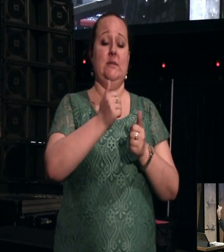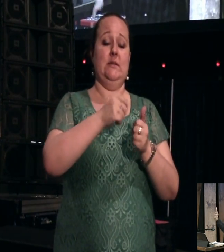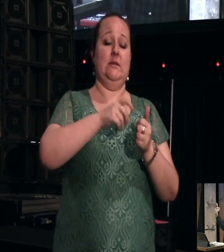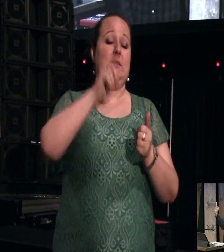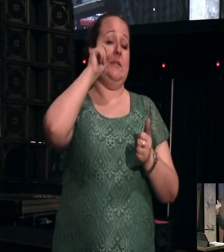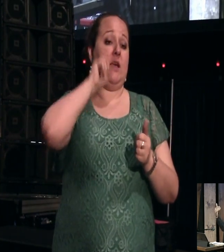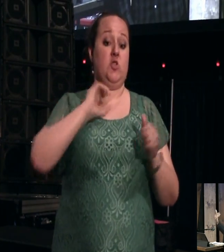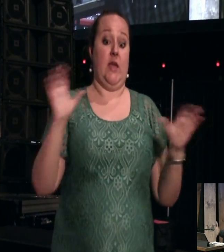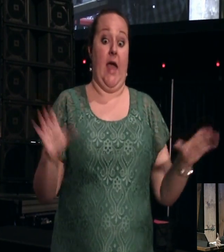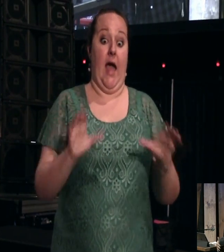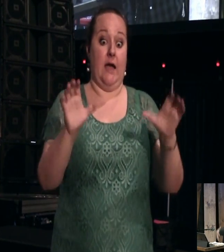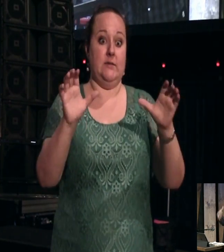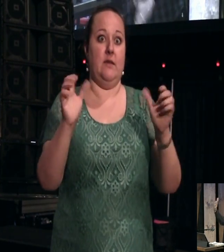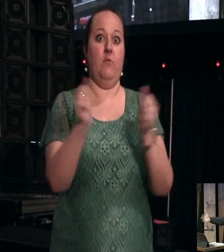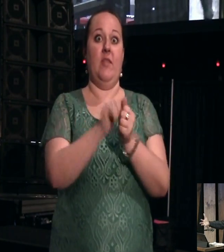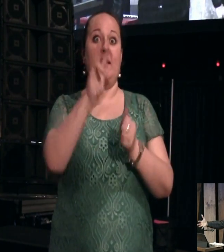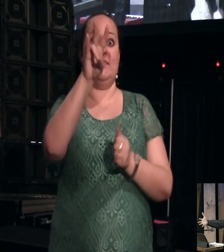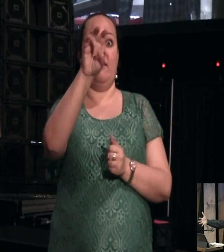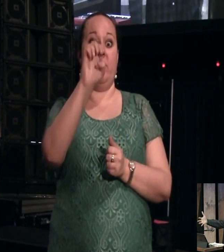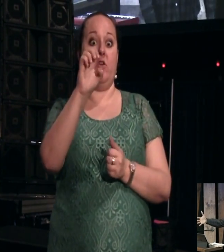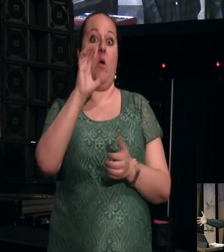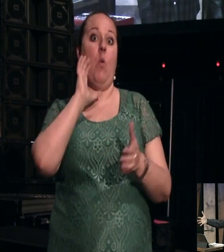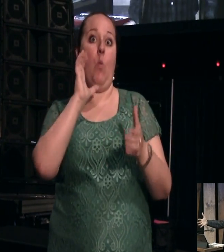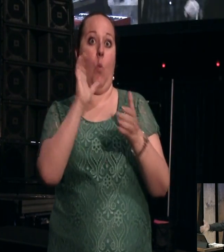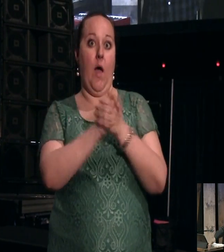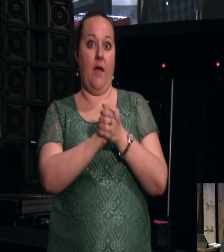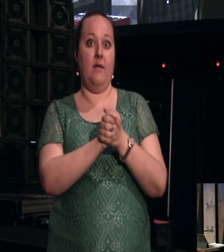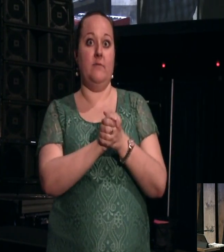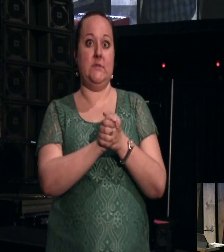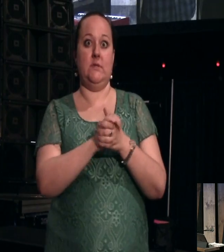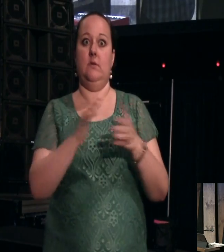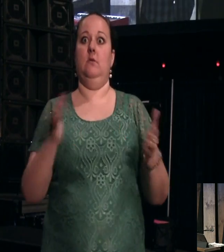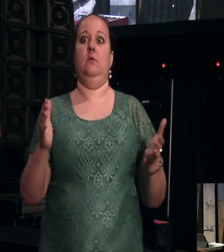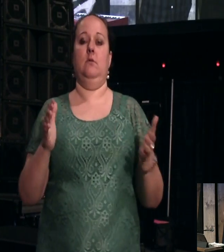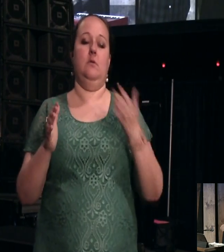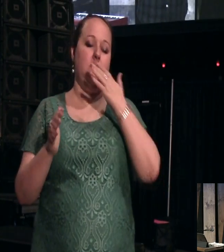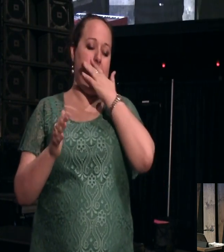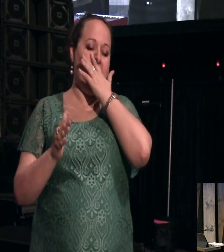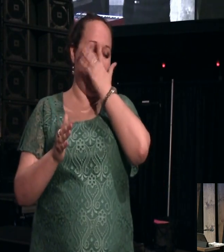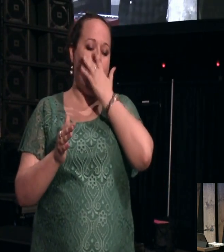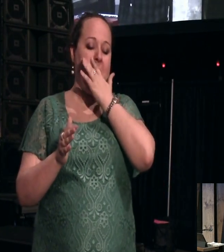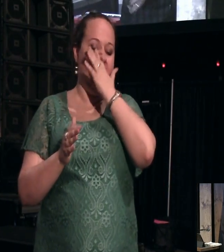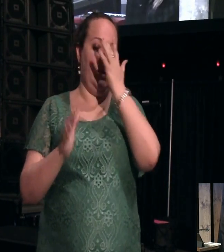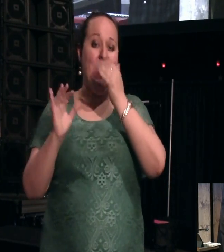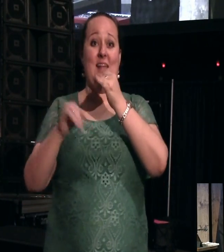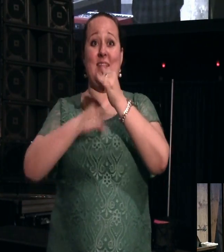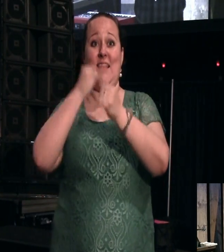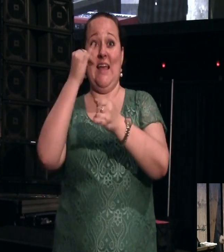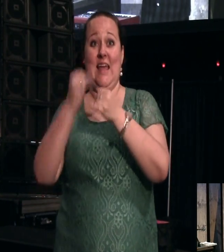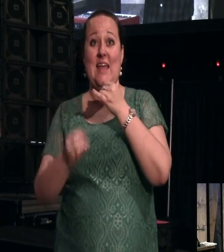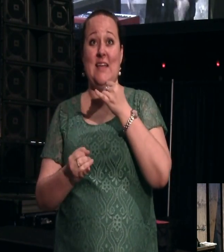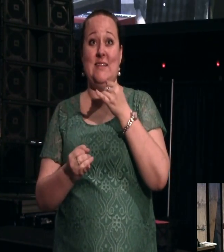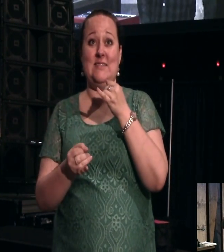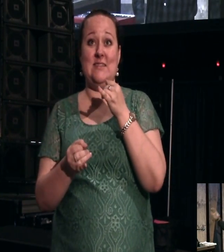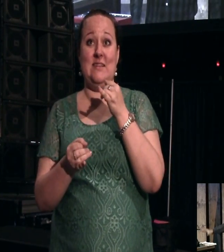he was probably the most sexually active man on earth, with 700 wives, 300